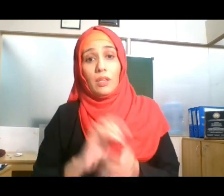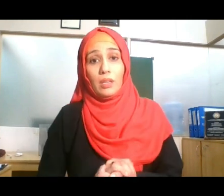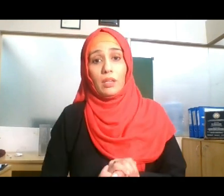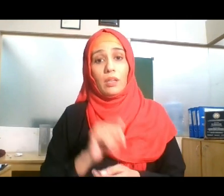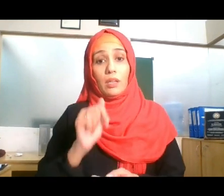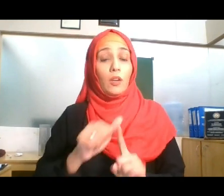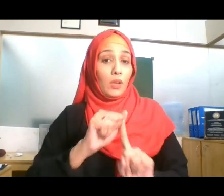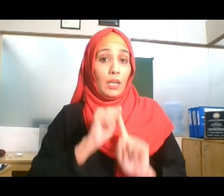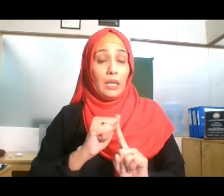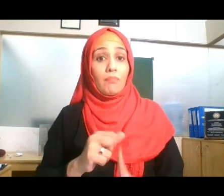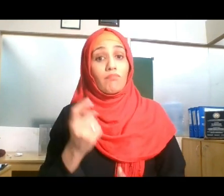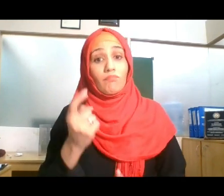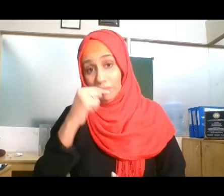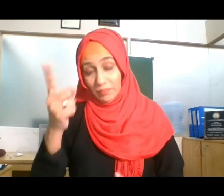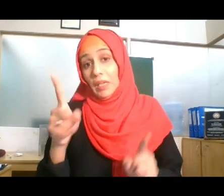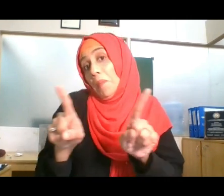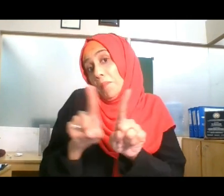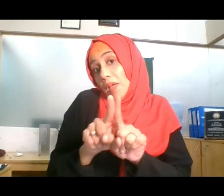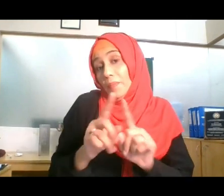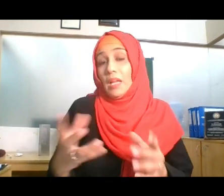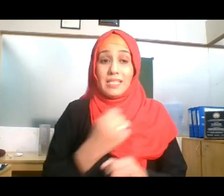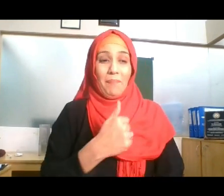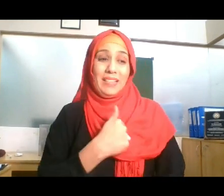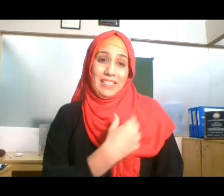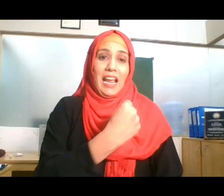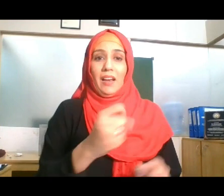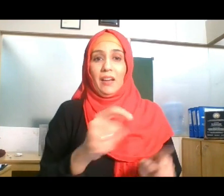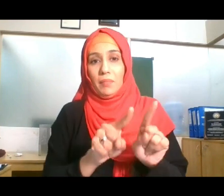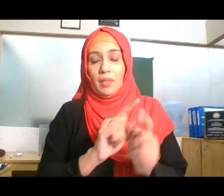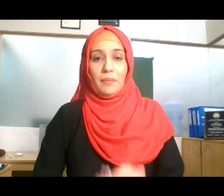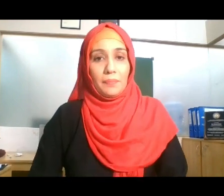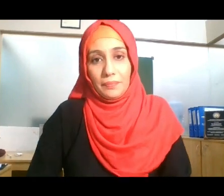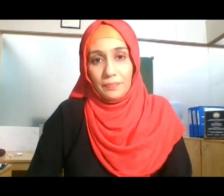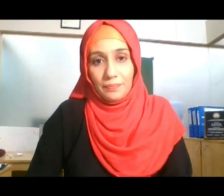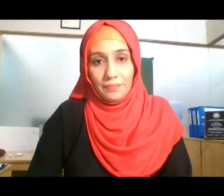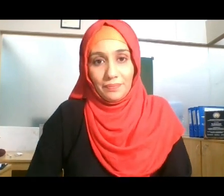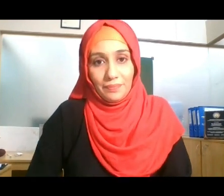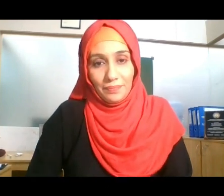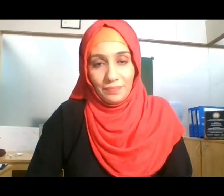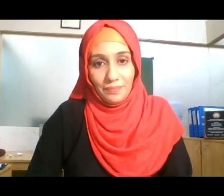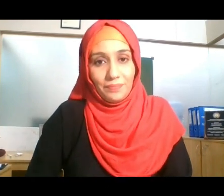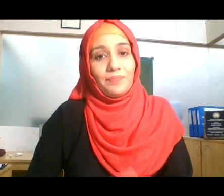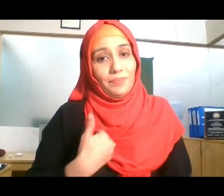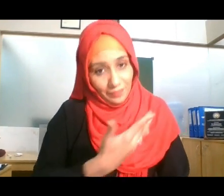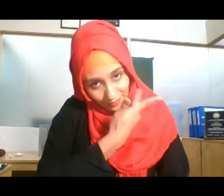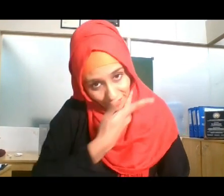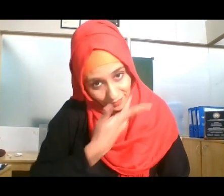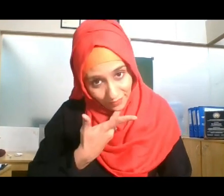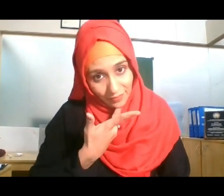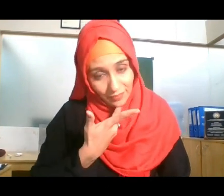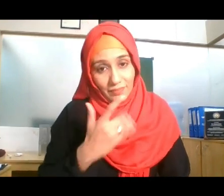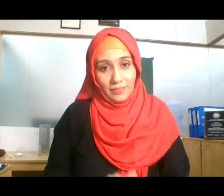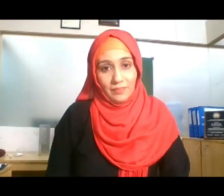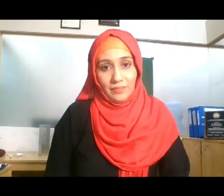ensures dignity and equity, right? So yeah, I look forward to working. I look forward to finding ways to harness